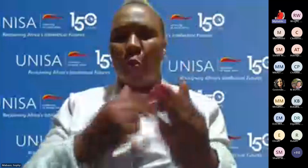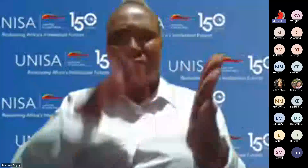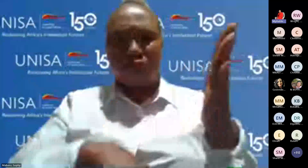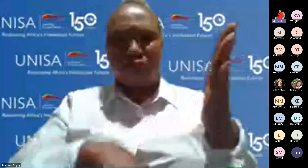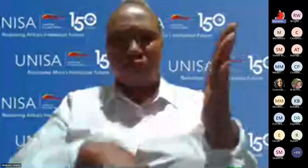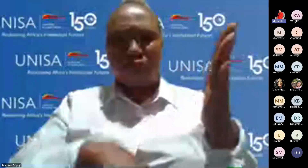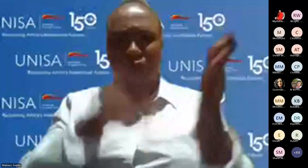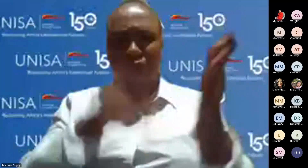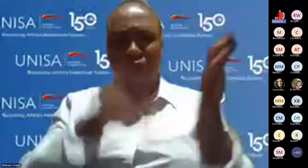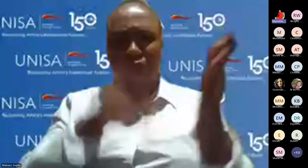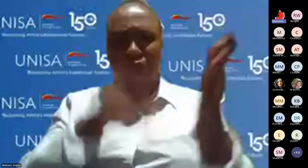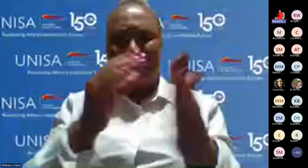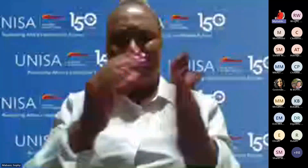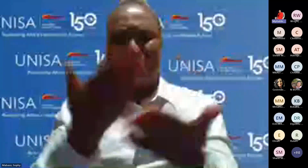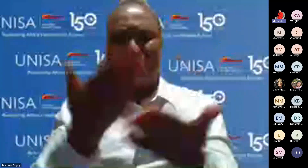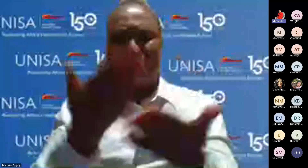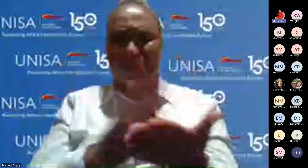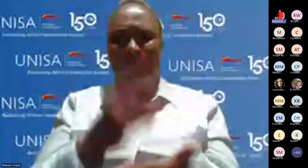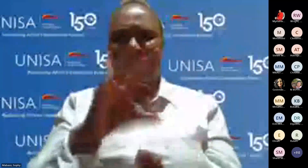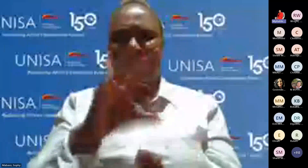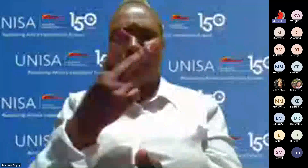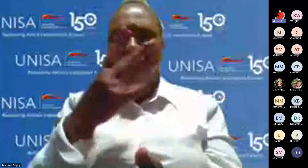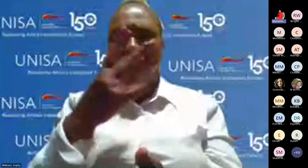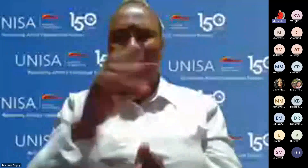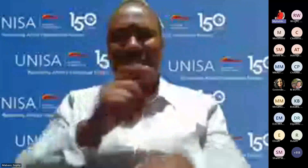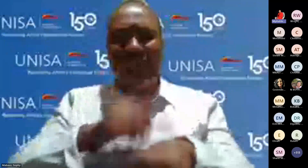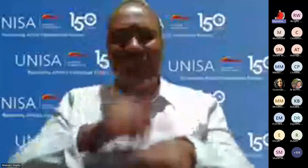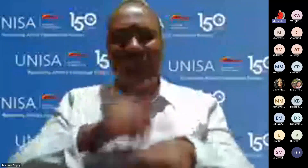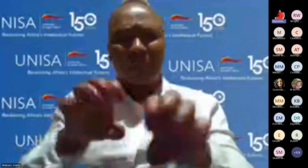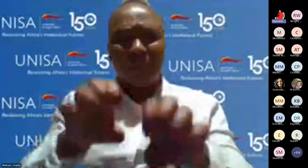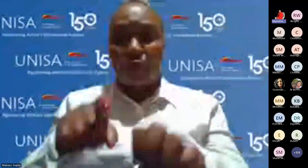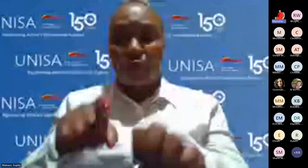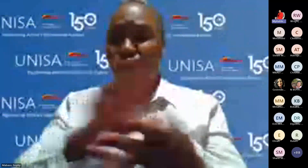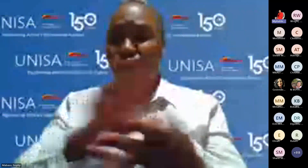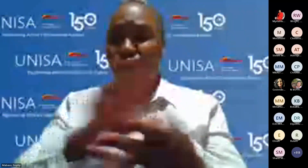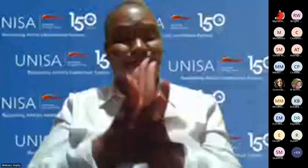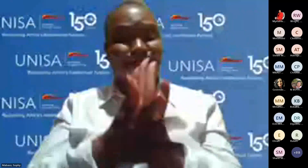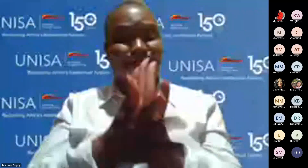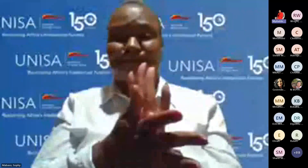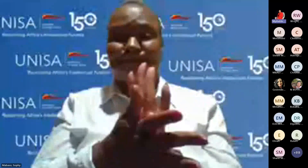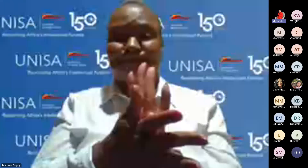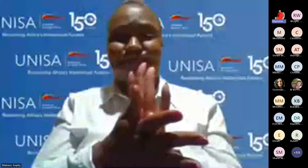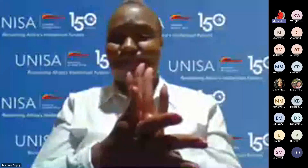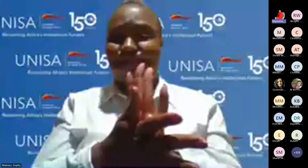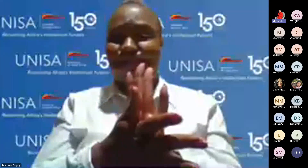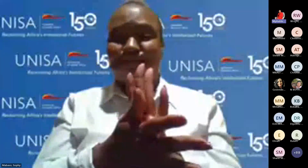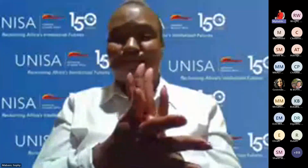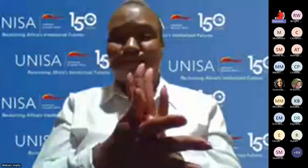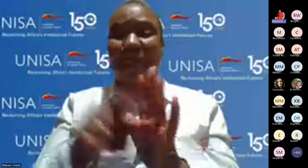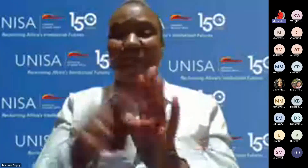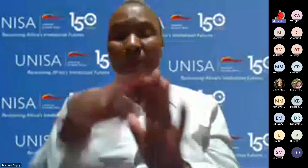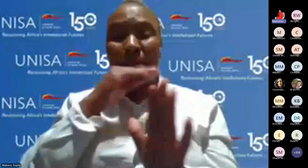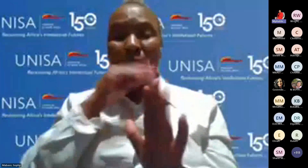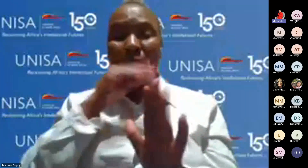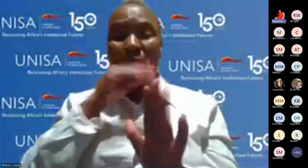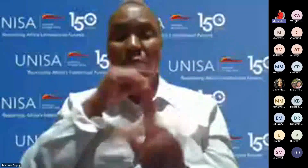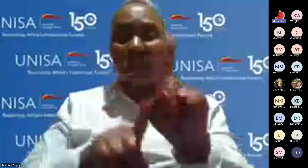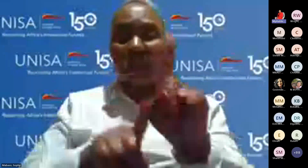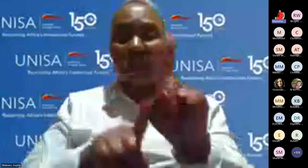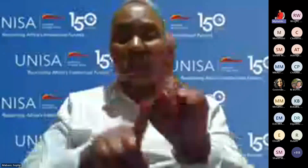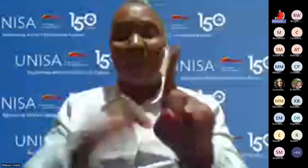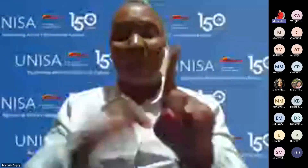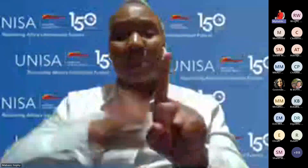pages during exam, that is a disaster. And that is application for failure. So my advice to you is